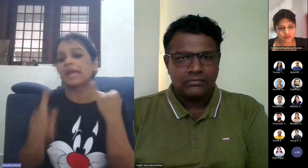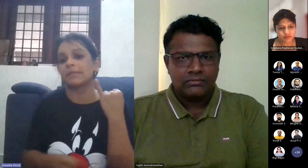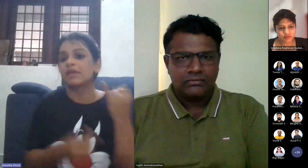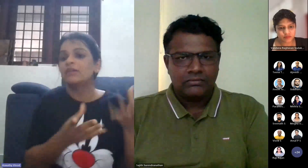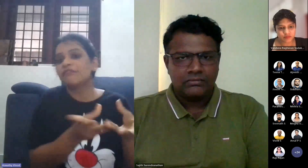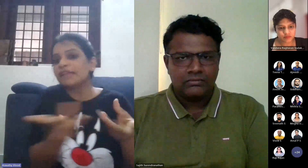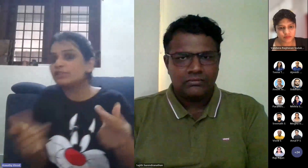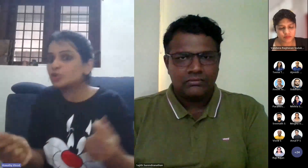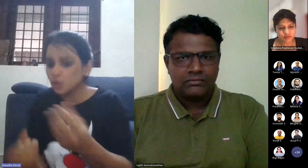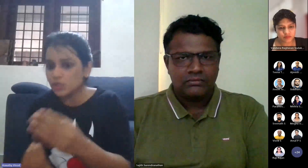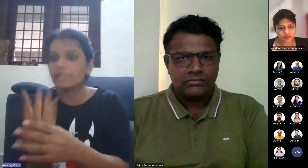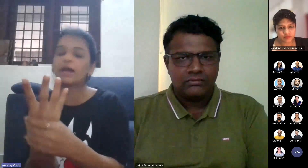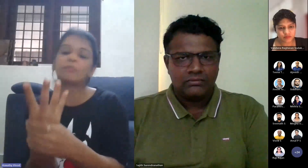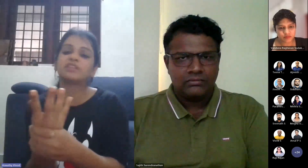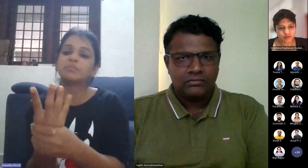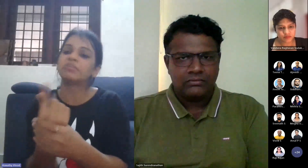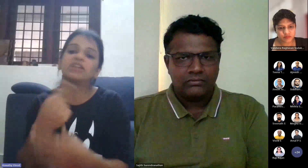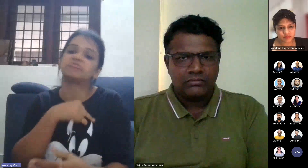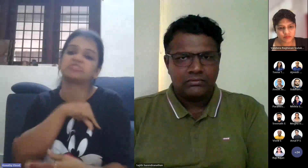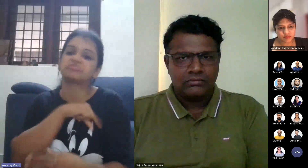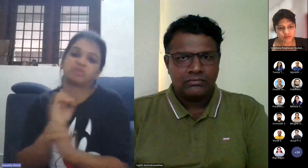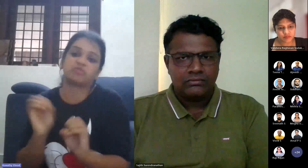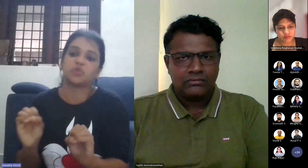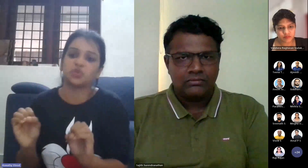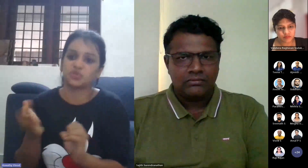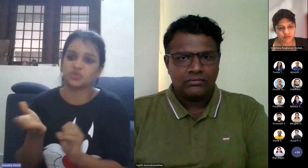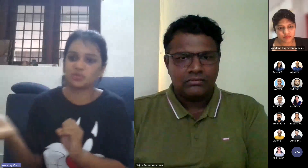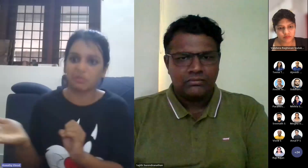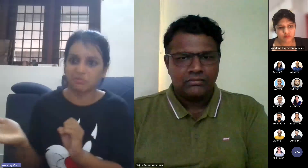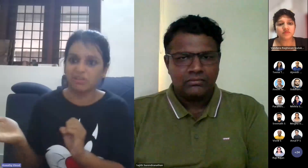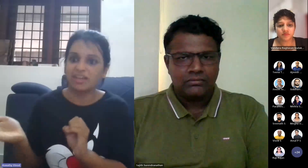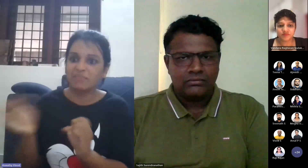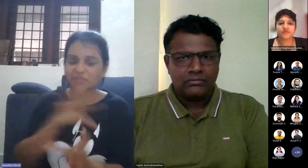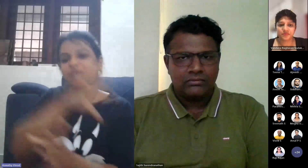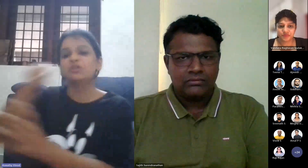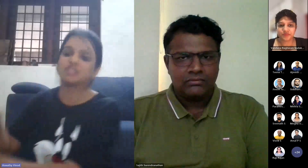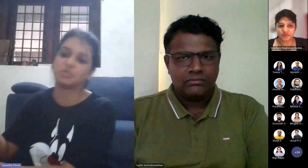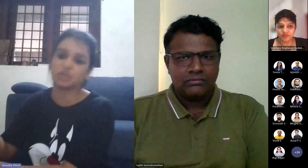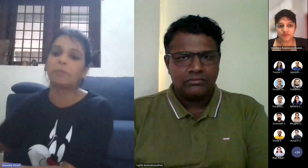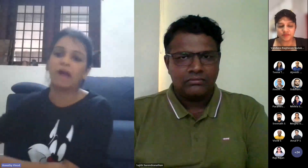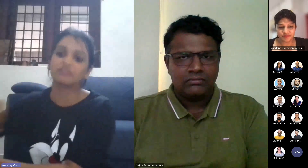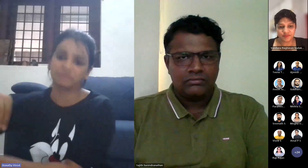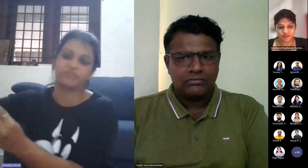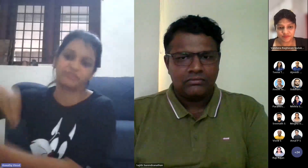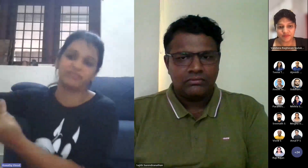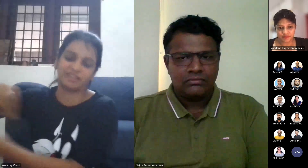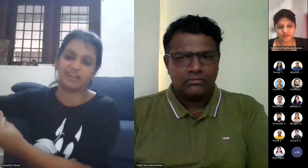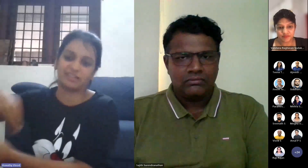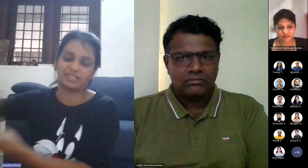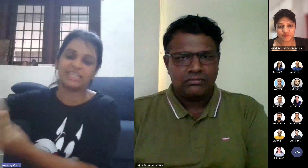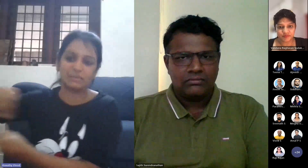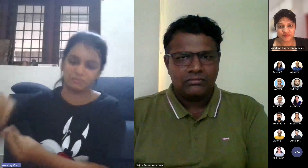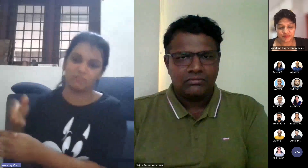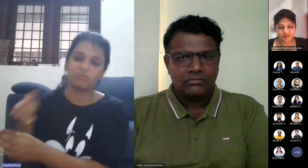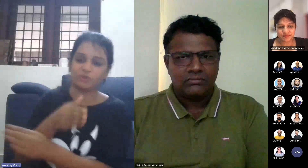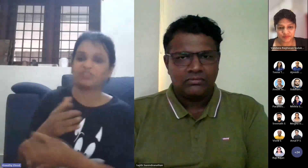of the time the final solution that comes up becomes of no use to them, just because they were not part of